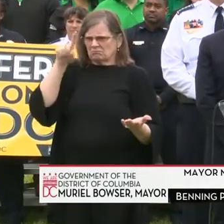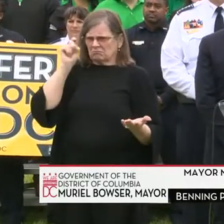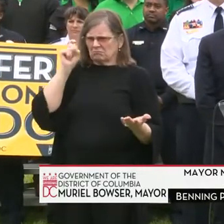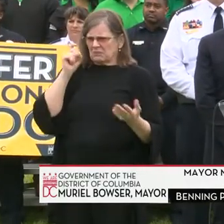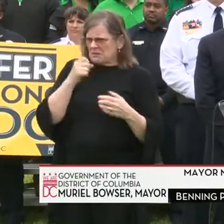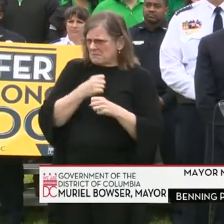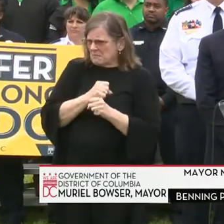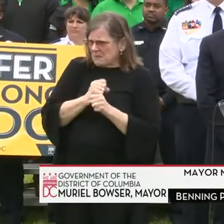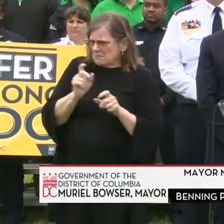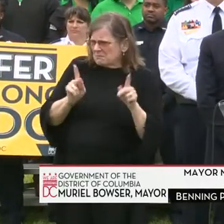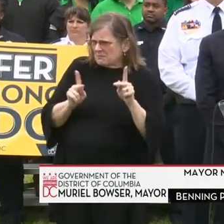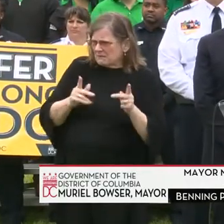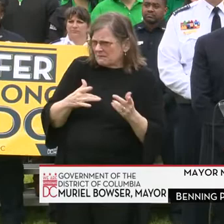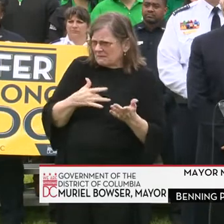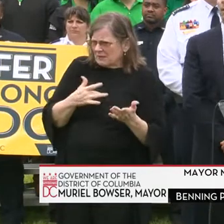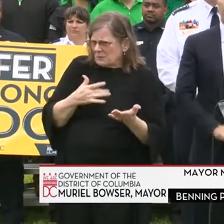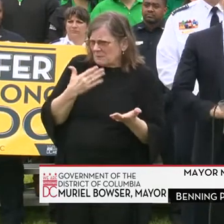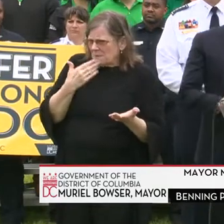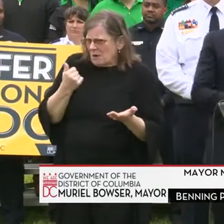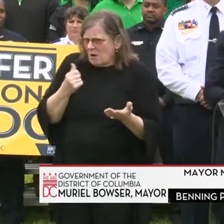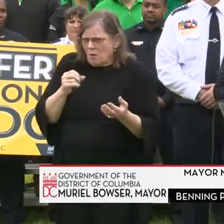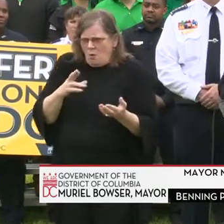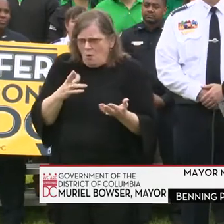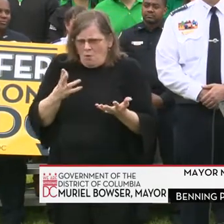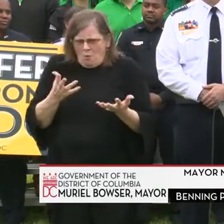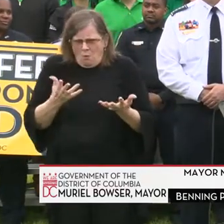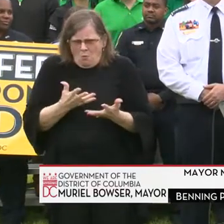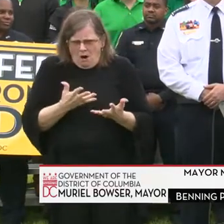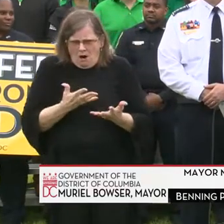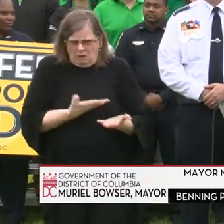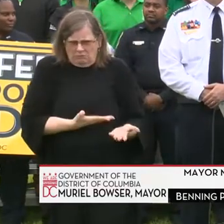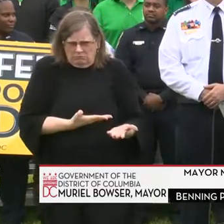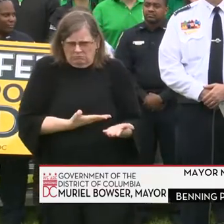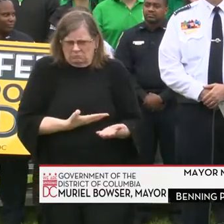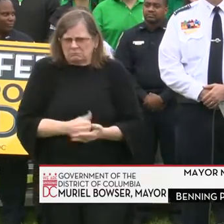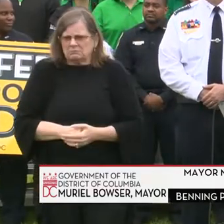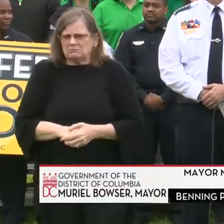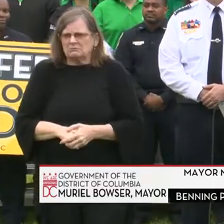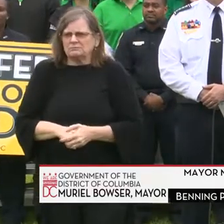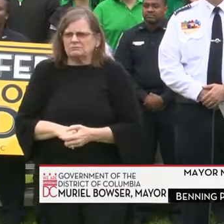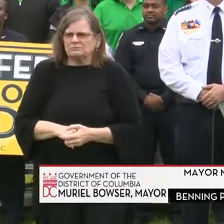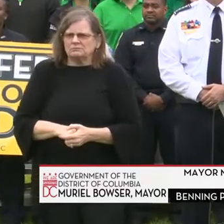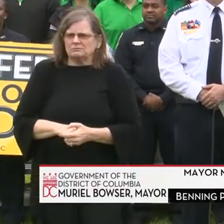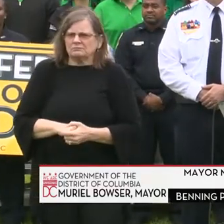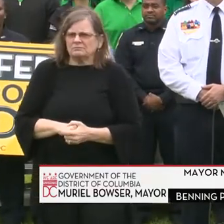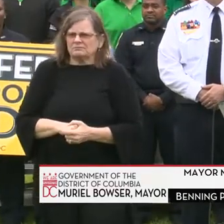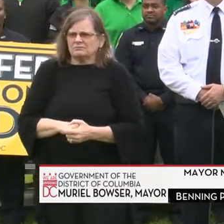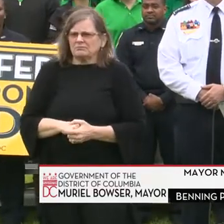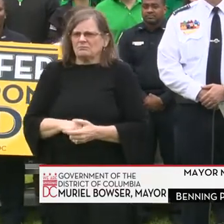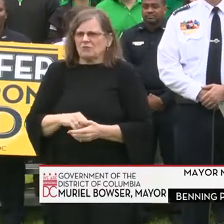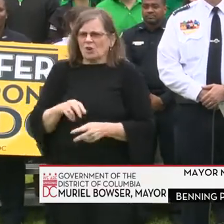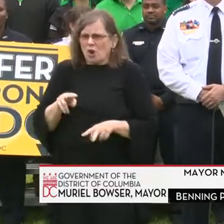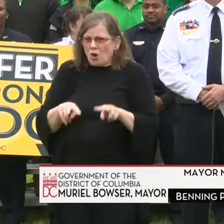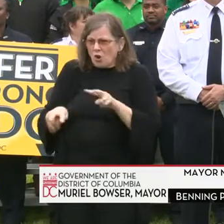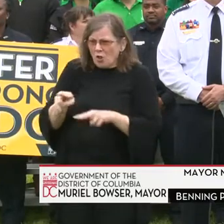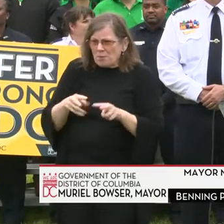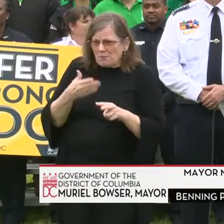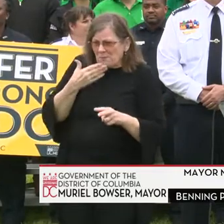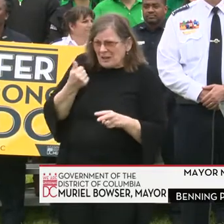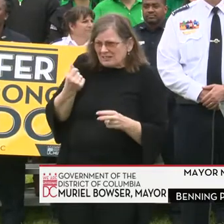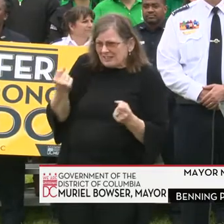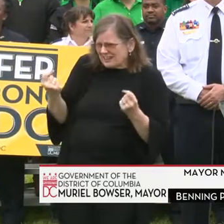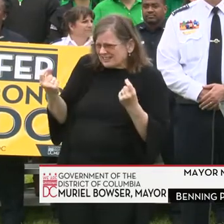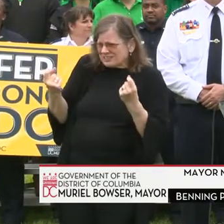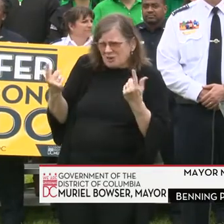feel better about it, or what? No, they're looking into to better understand what the actual malfunction is,